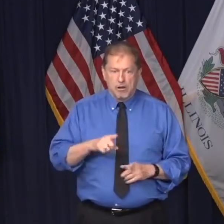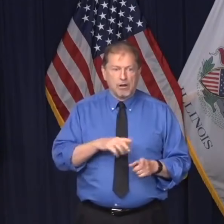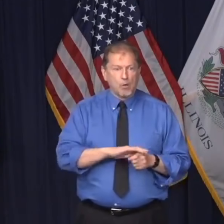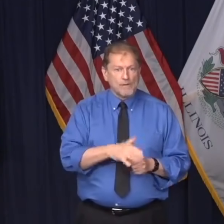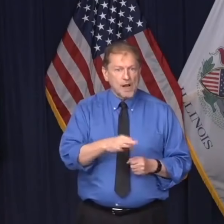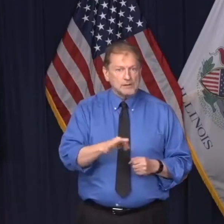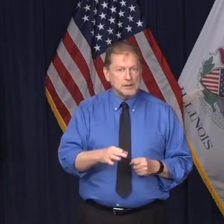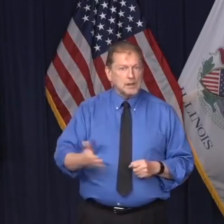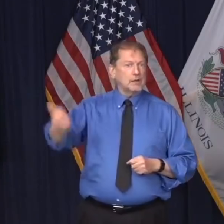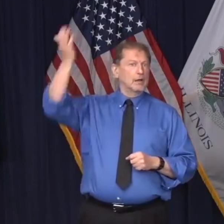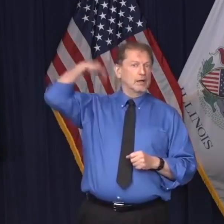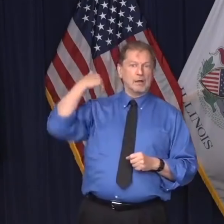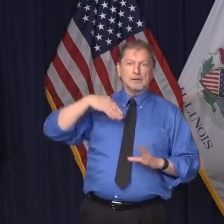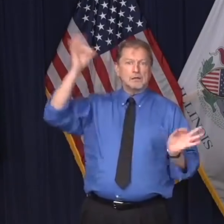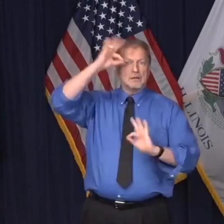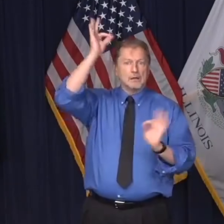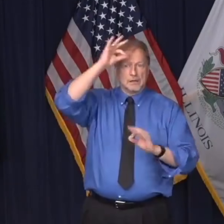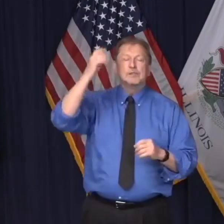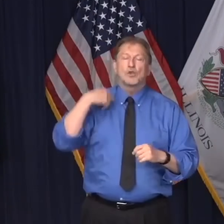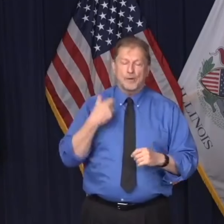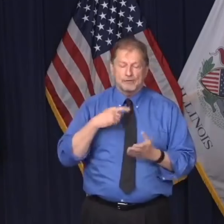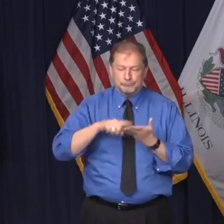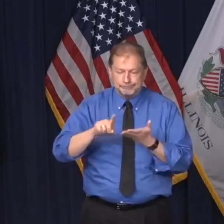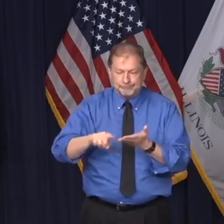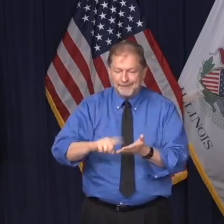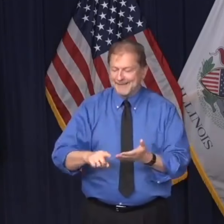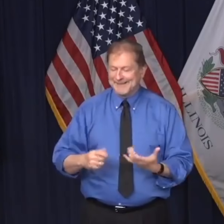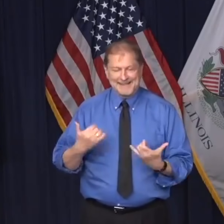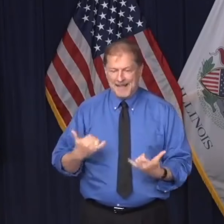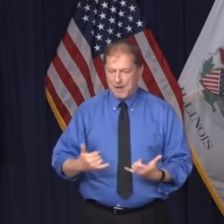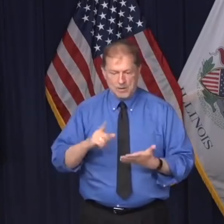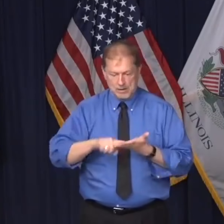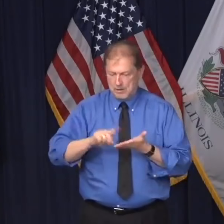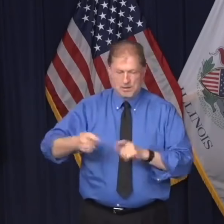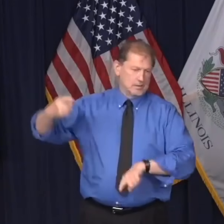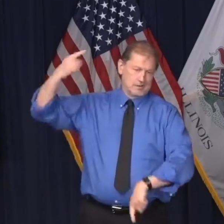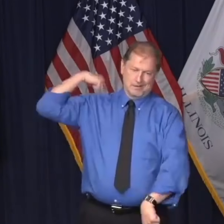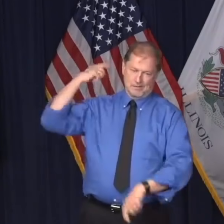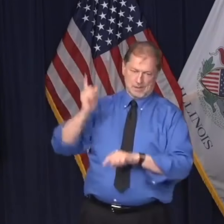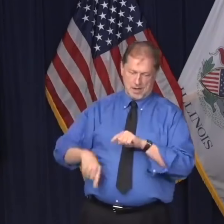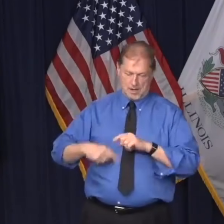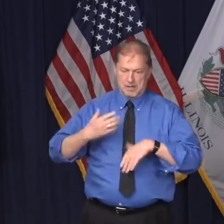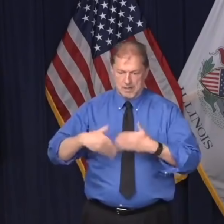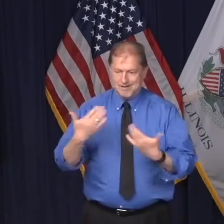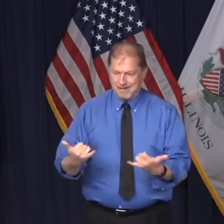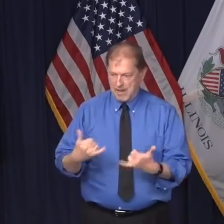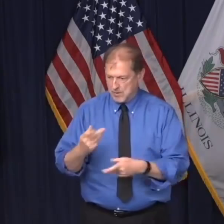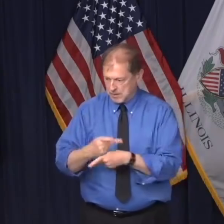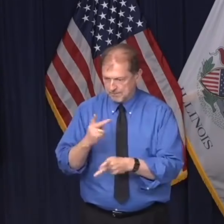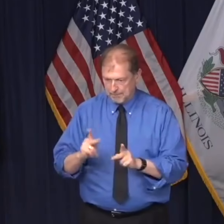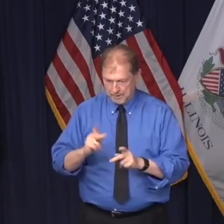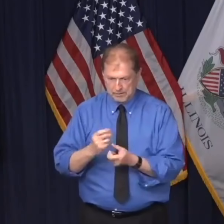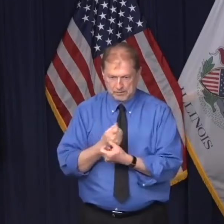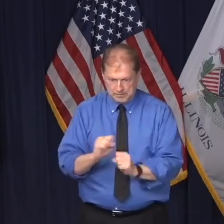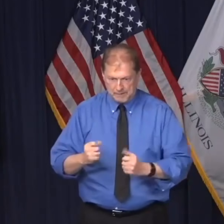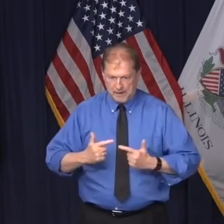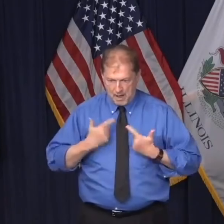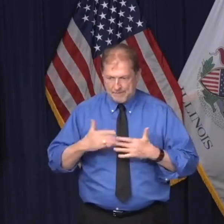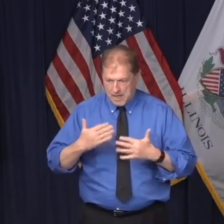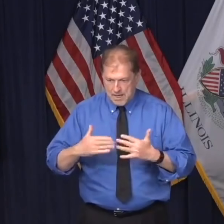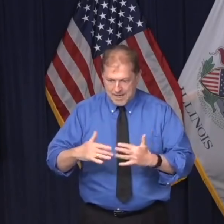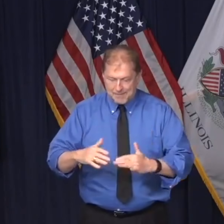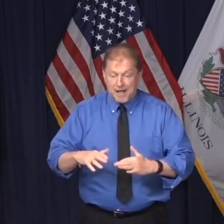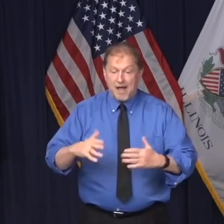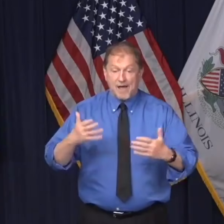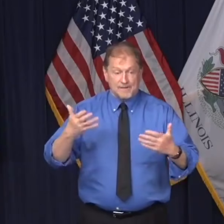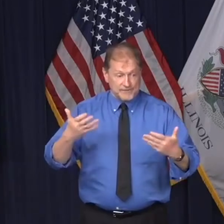through the records. That's going to probably happen in months hence because we have so much to do now to focus on keeping people safe and alive now. But we're probably